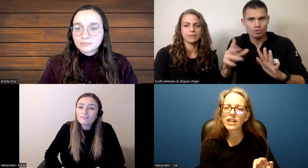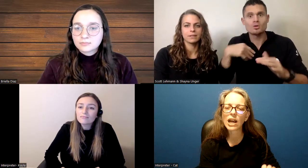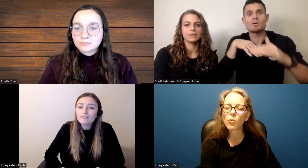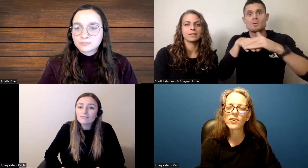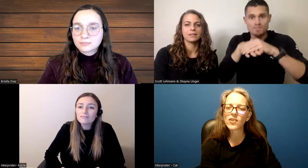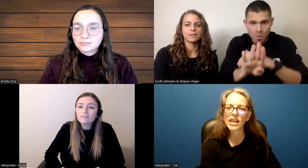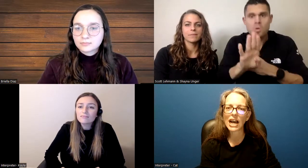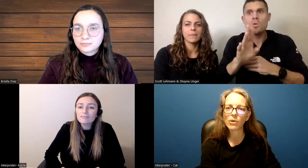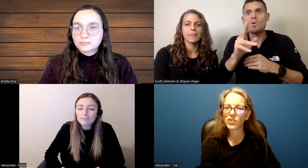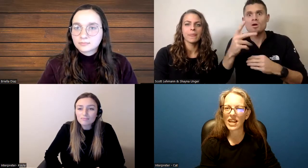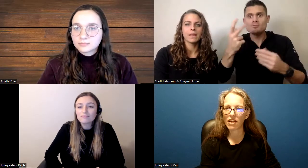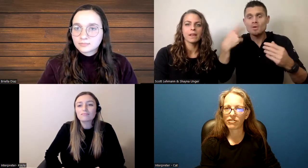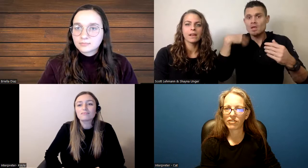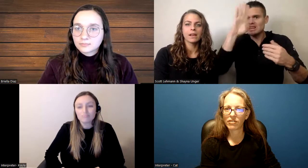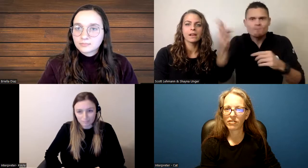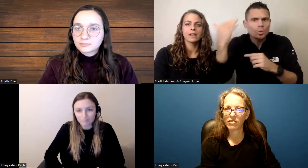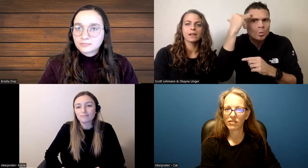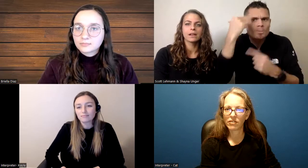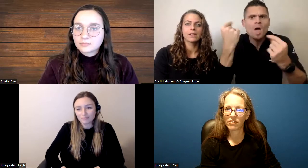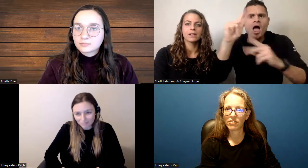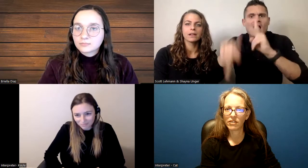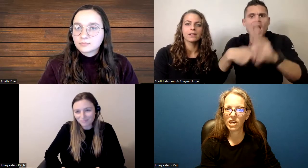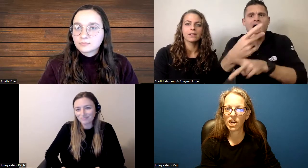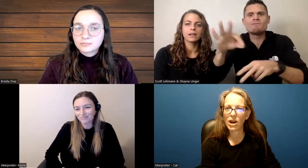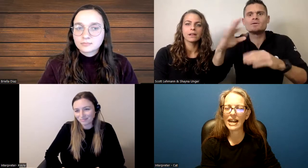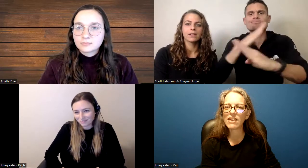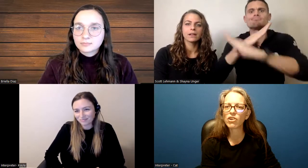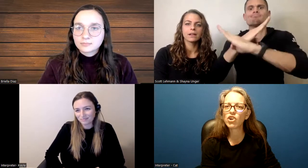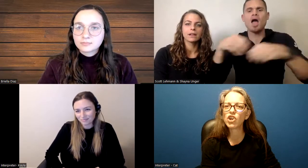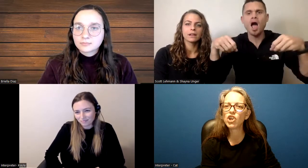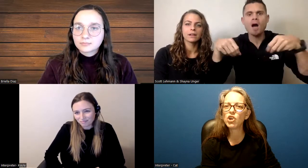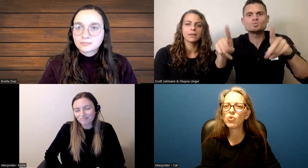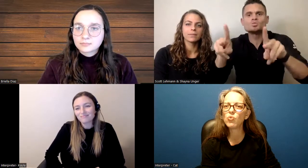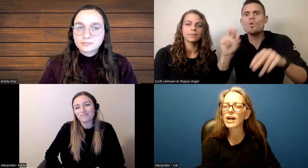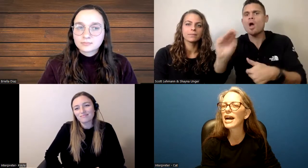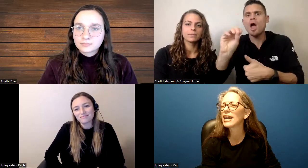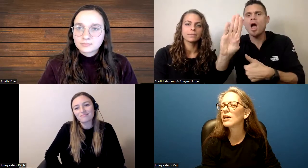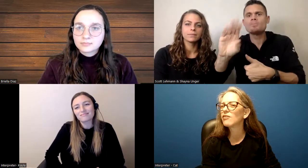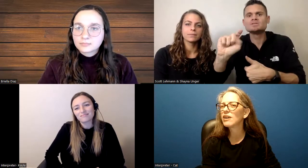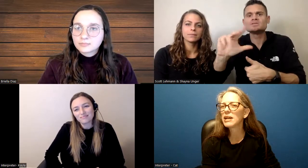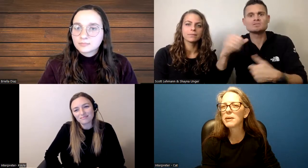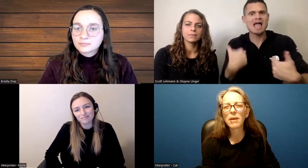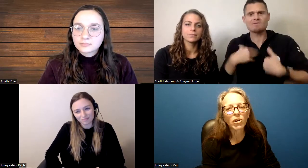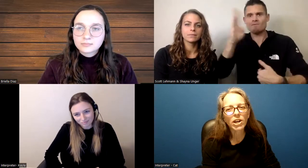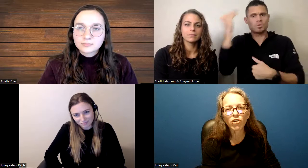never did I once think I was deaf. You know, I never knew what kind of